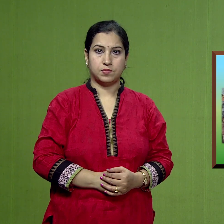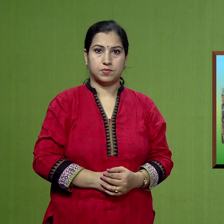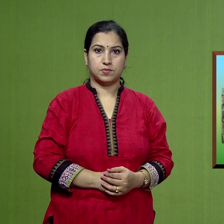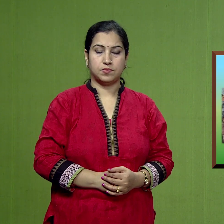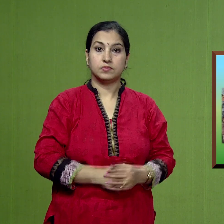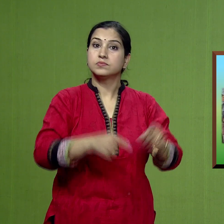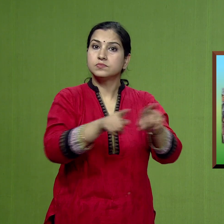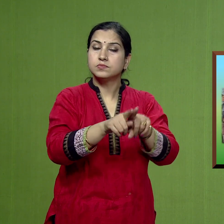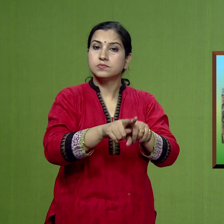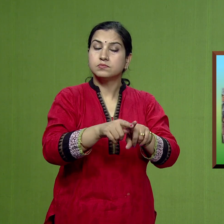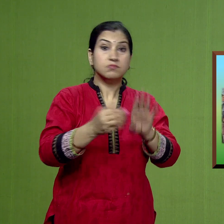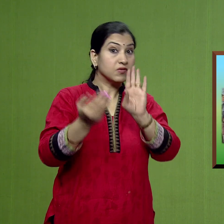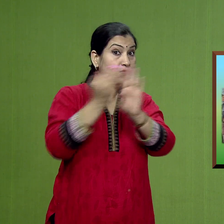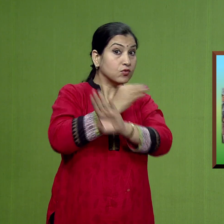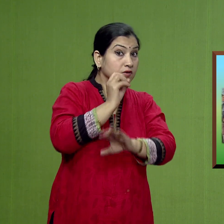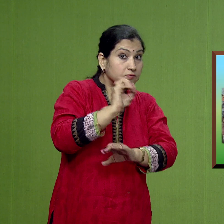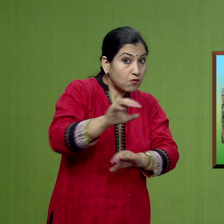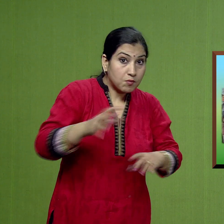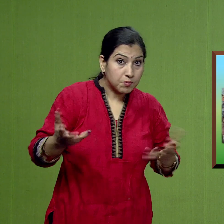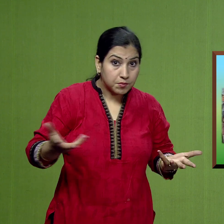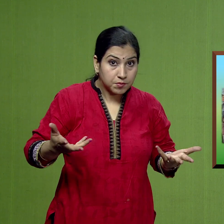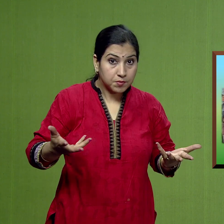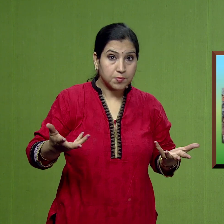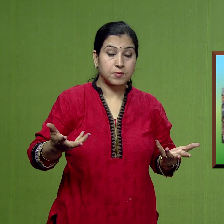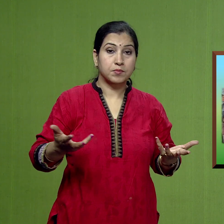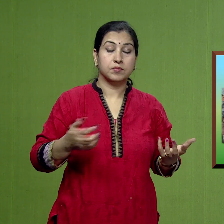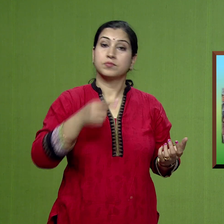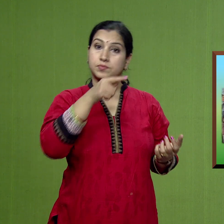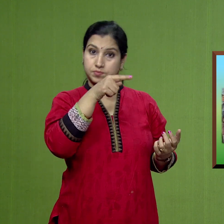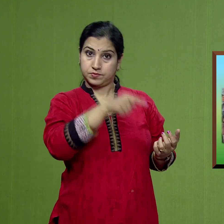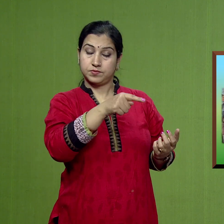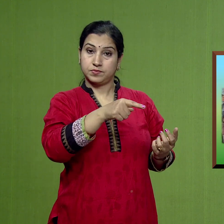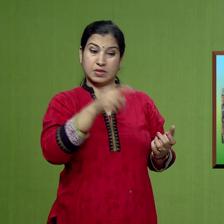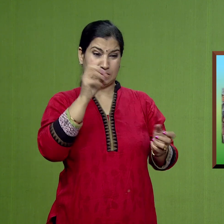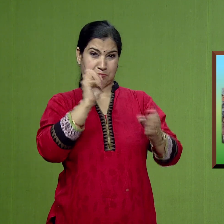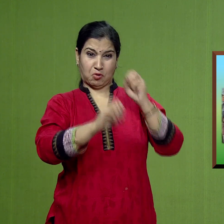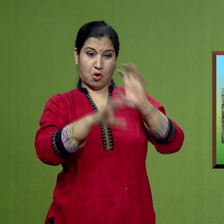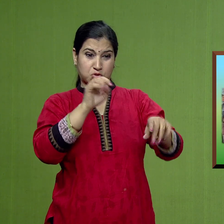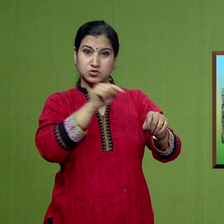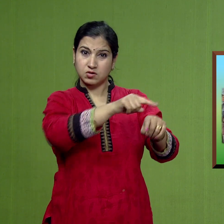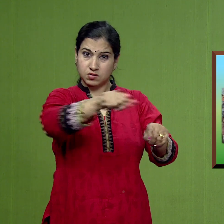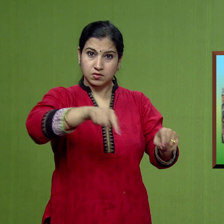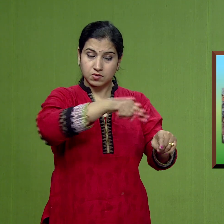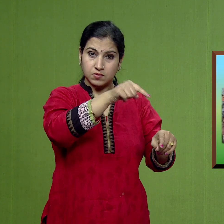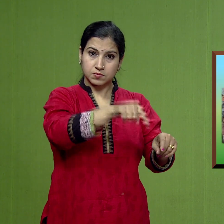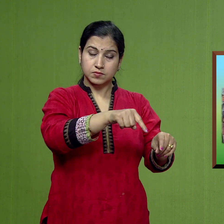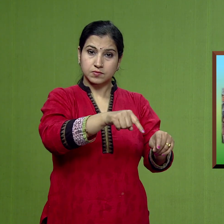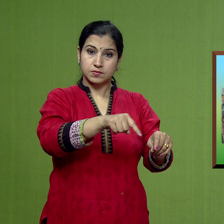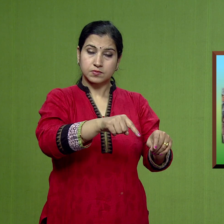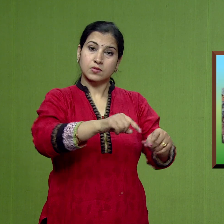As we have told you earlier, that pollution affects the respiratory